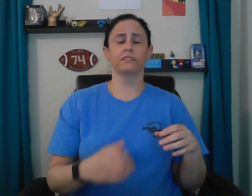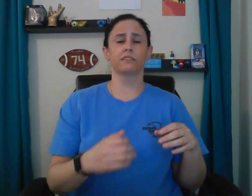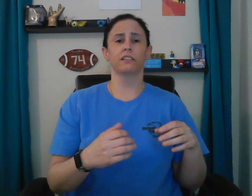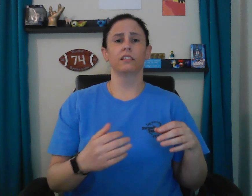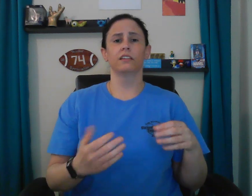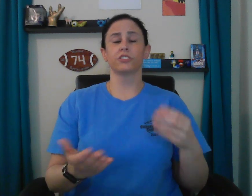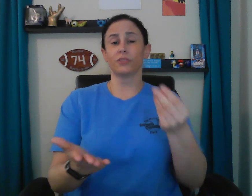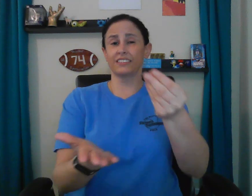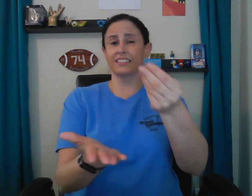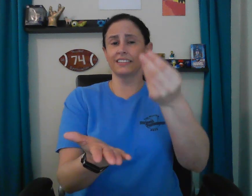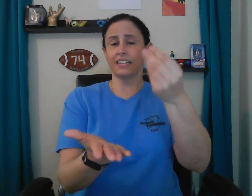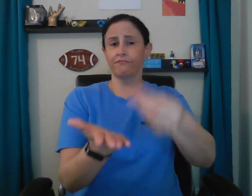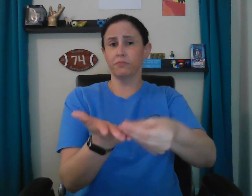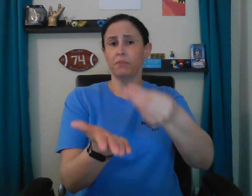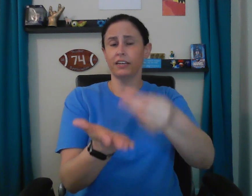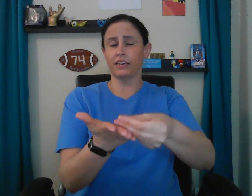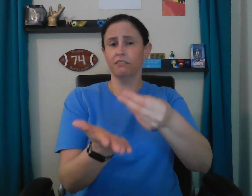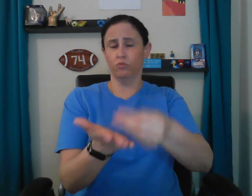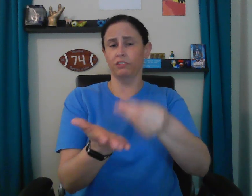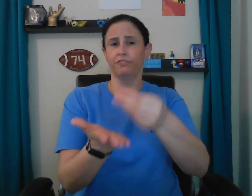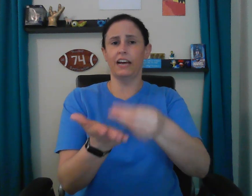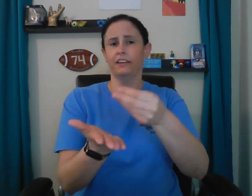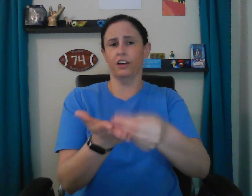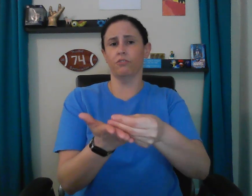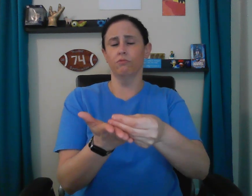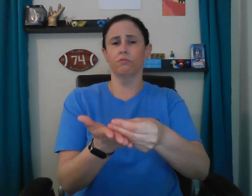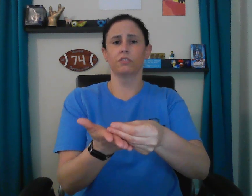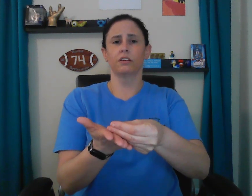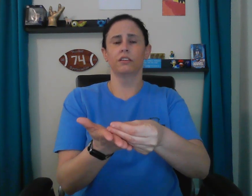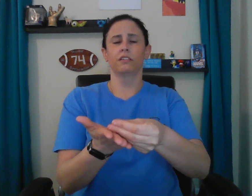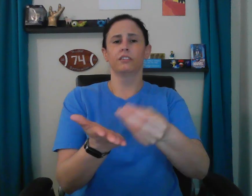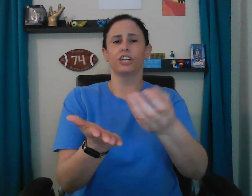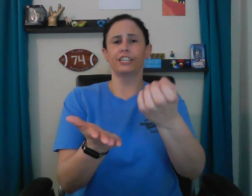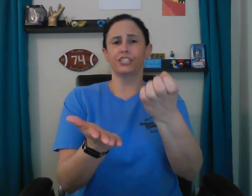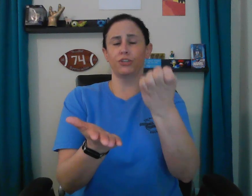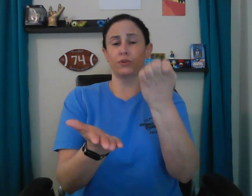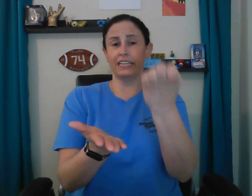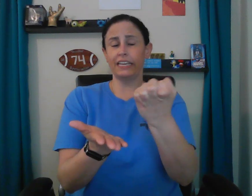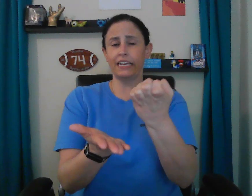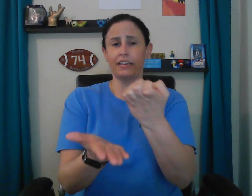Economics, so this is the sign for money with a flat O, change it to an E,